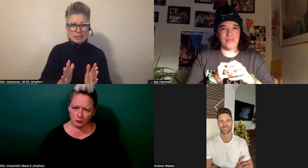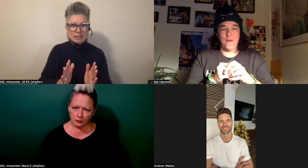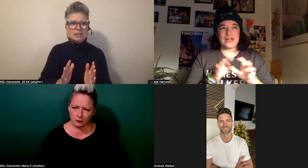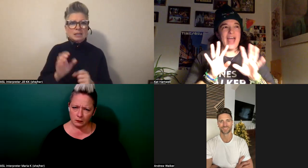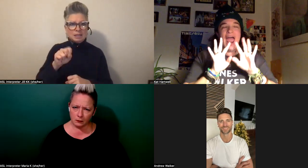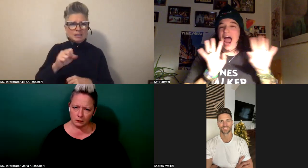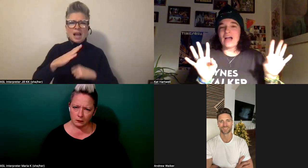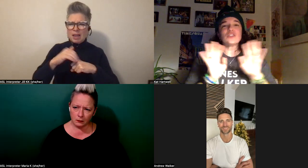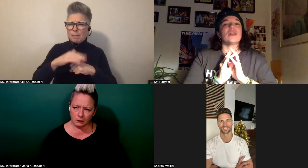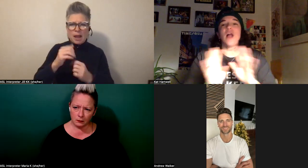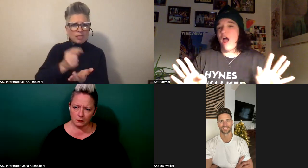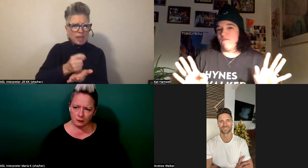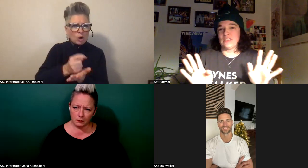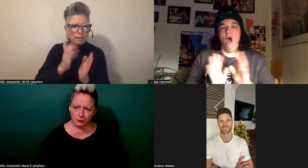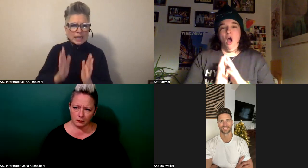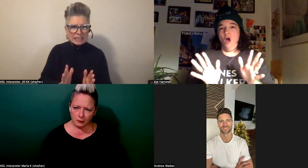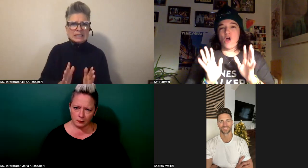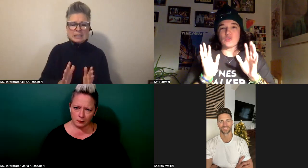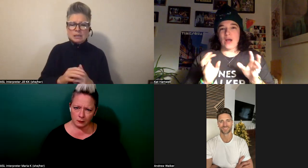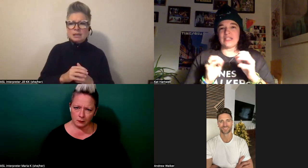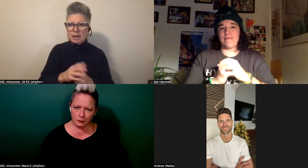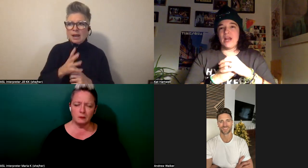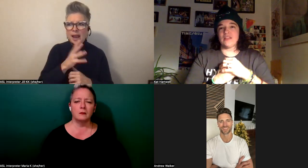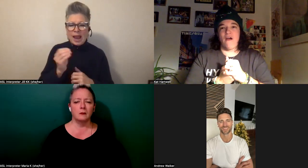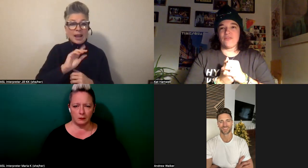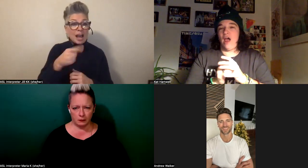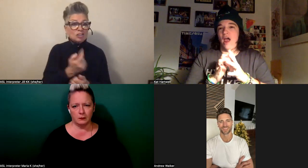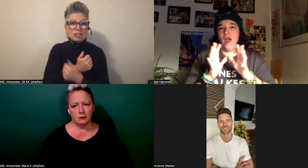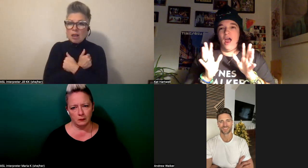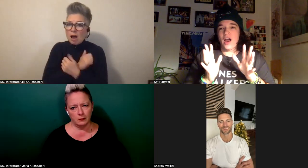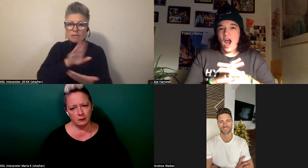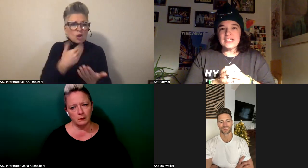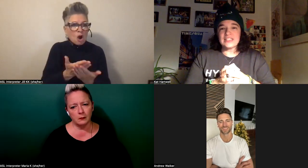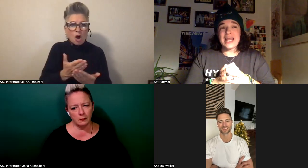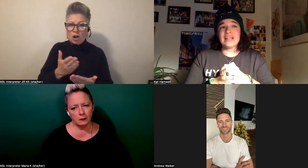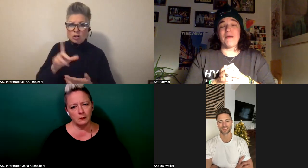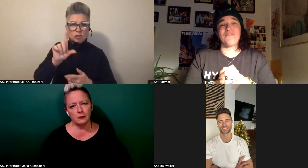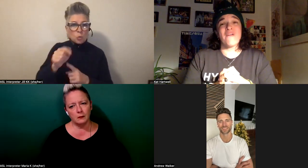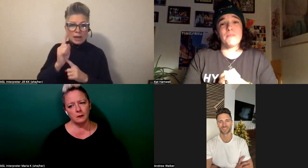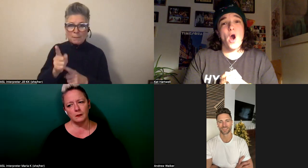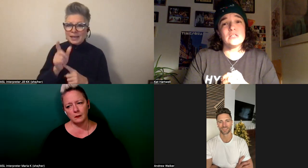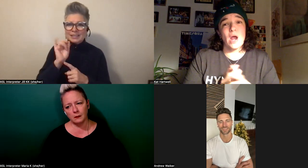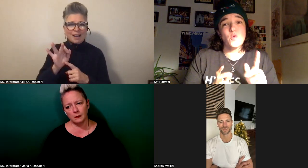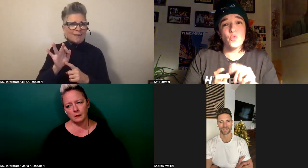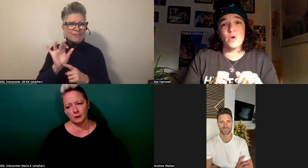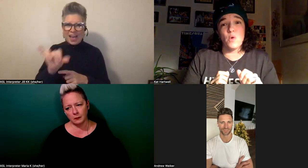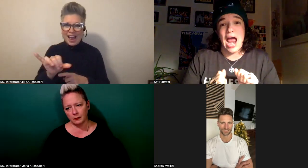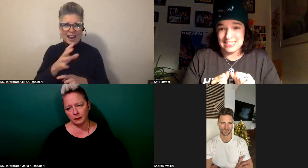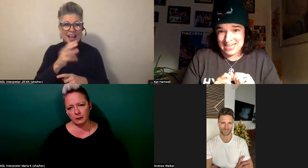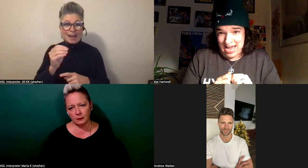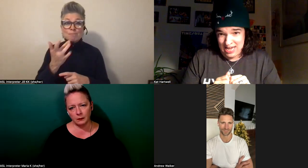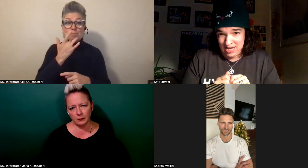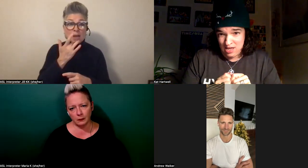pet therapist. I just loved 20 minutes of the cutting scene. My favorite part is when you three